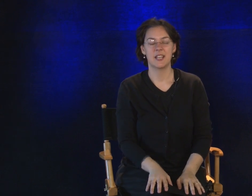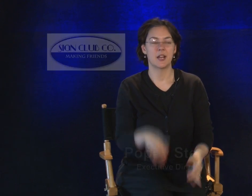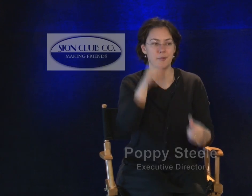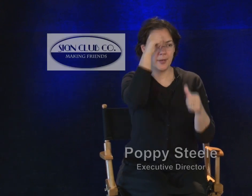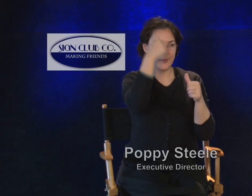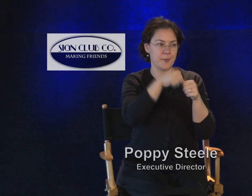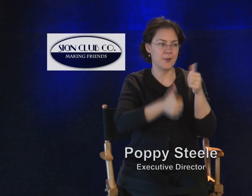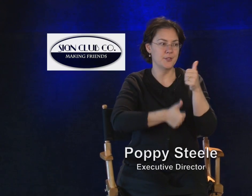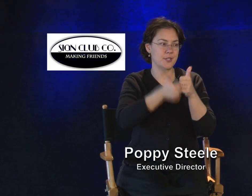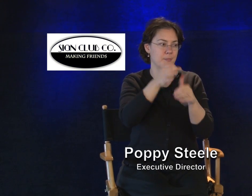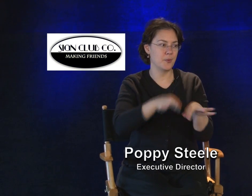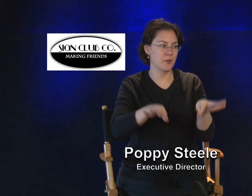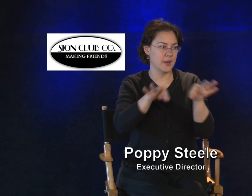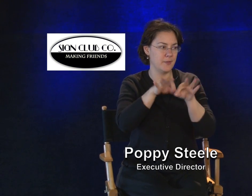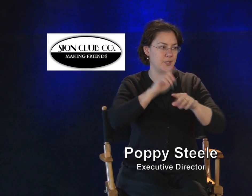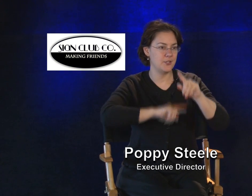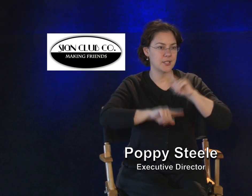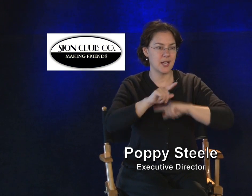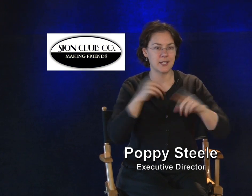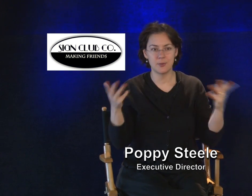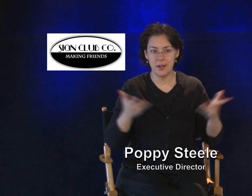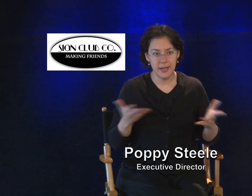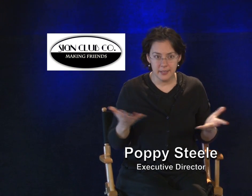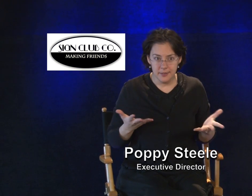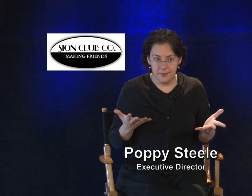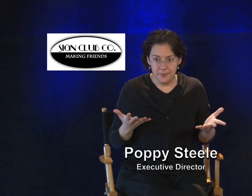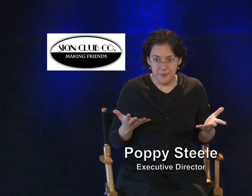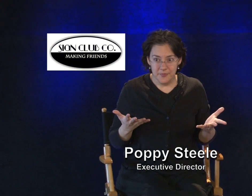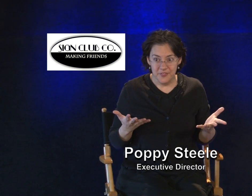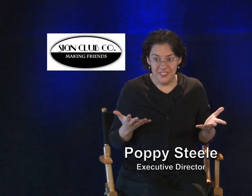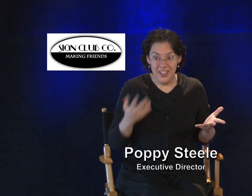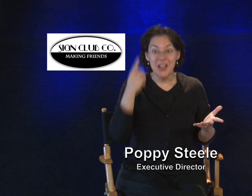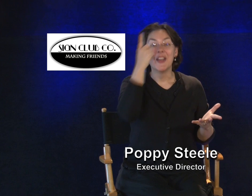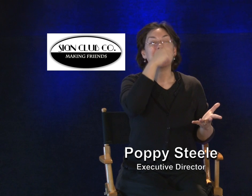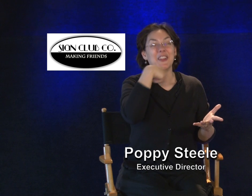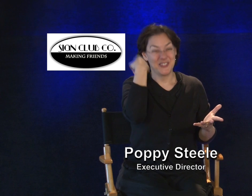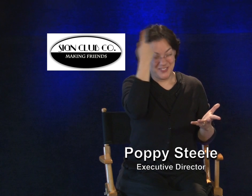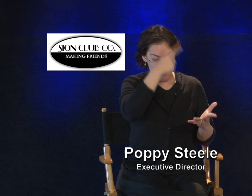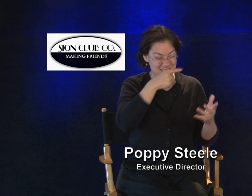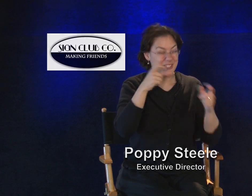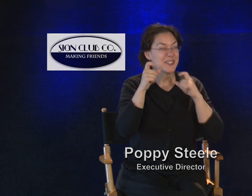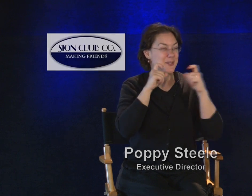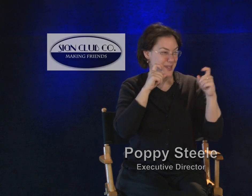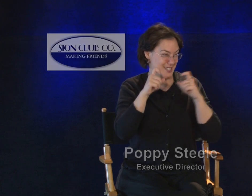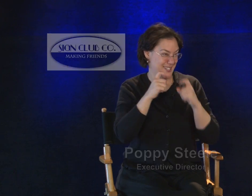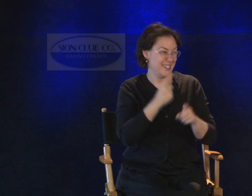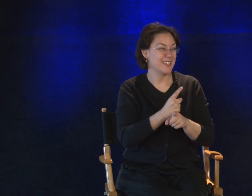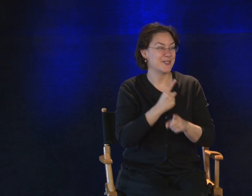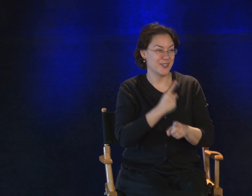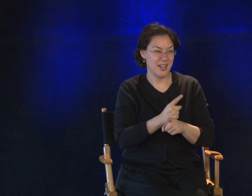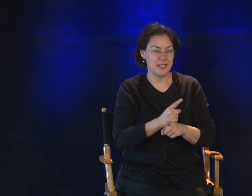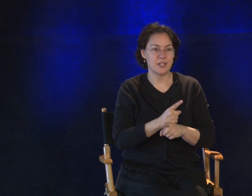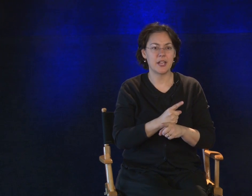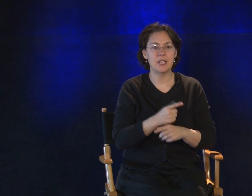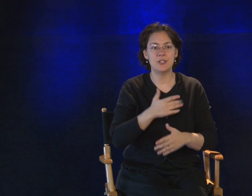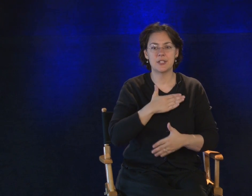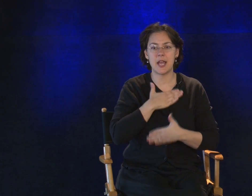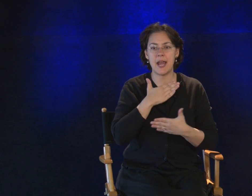Now remember, most important when you sign is what? Your facial expression. That's right. So can you sign